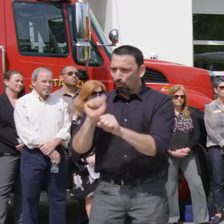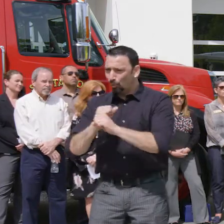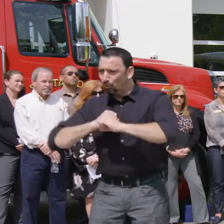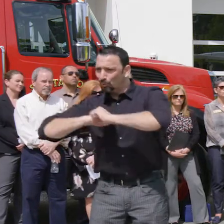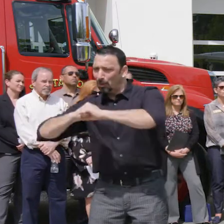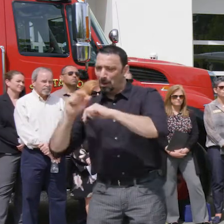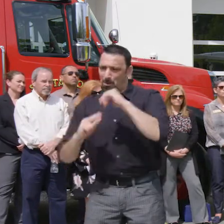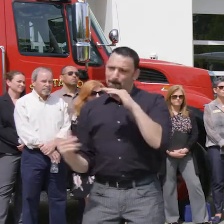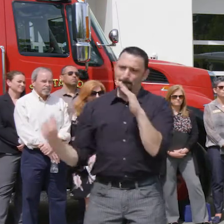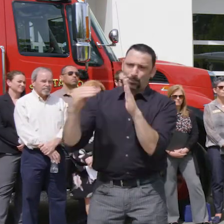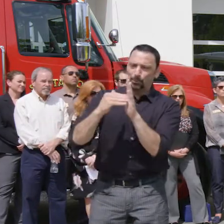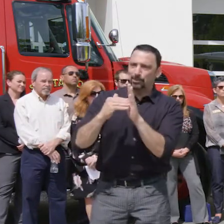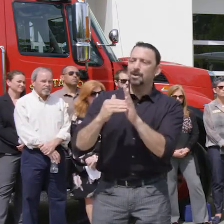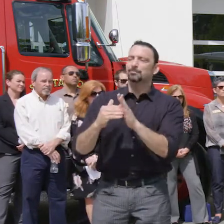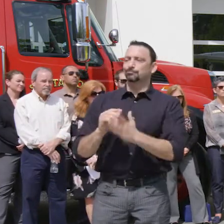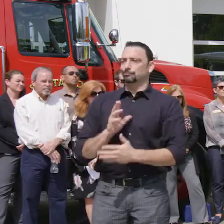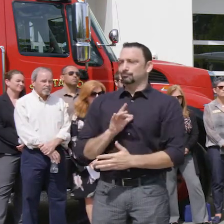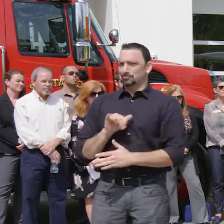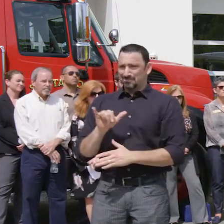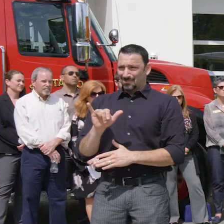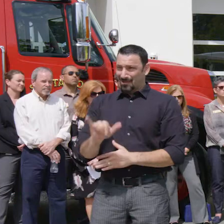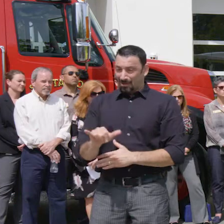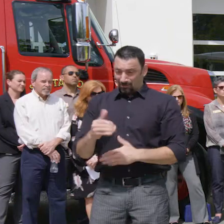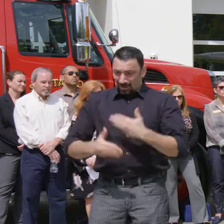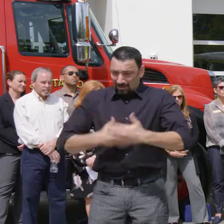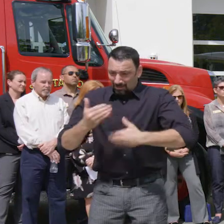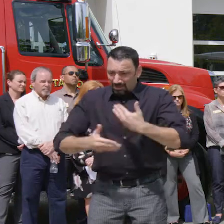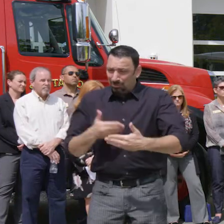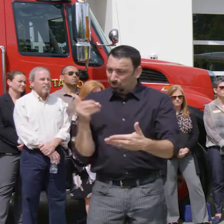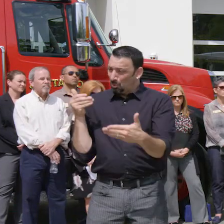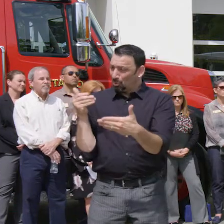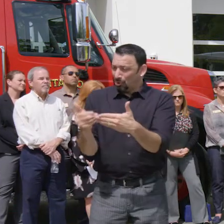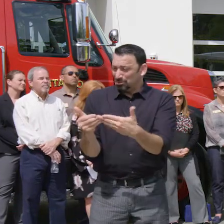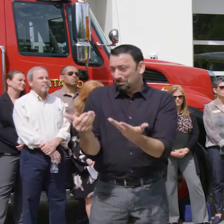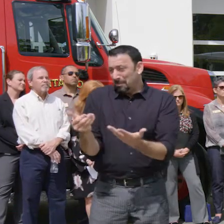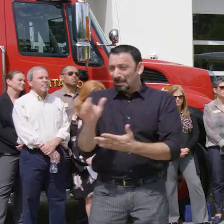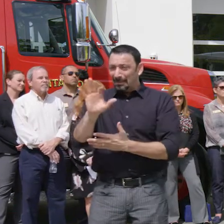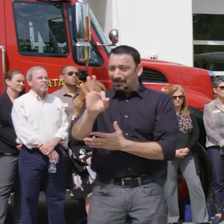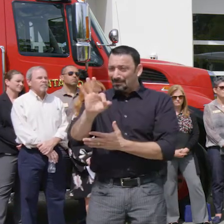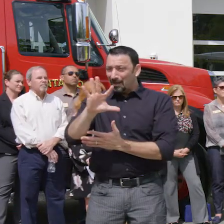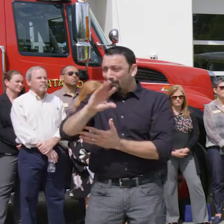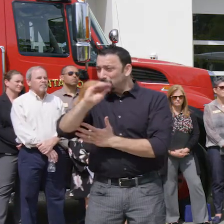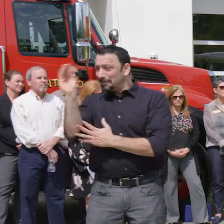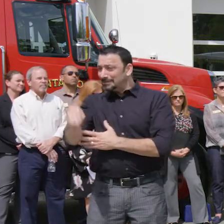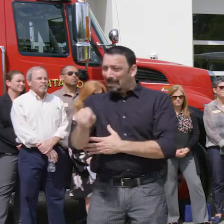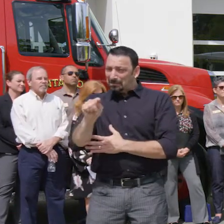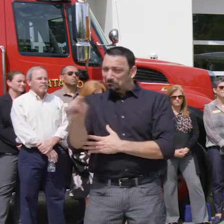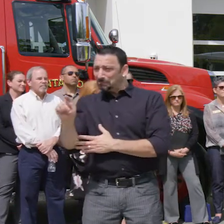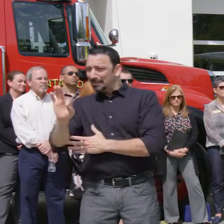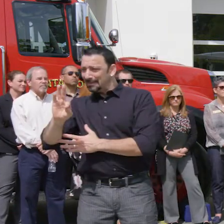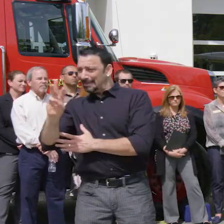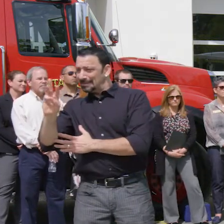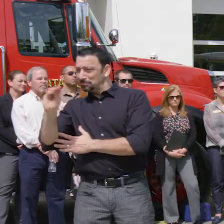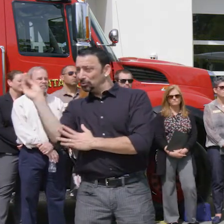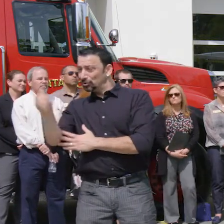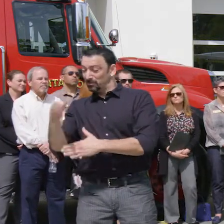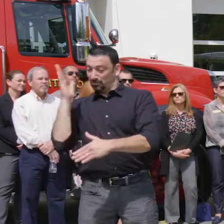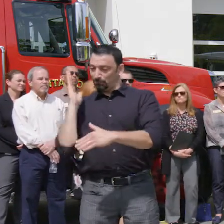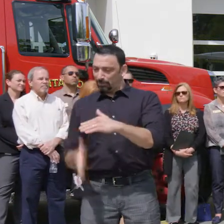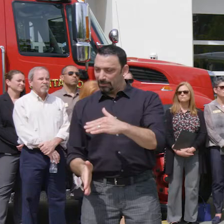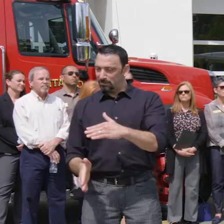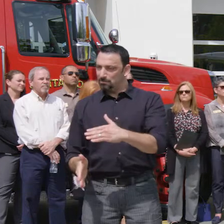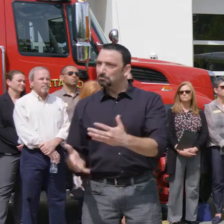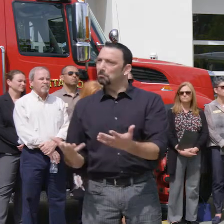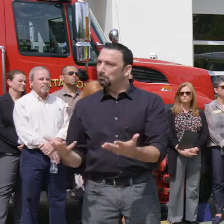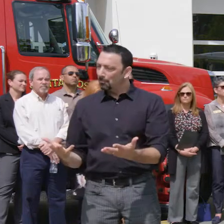and begin their operation. And that operation is also close to about, I would say, 95%, 96% complete. Again, all